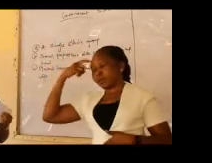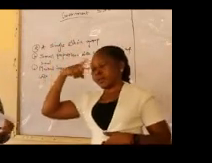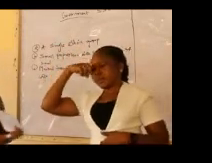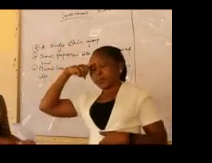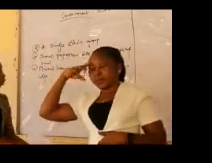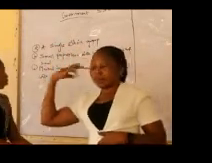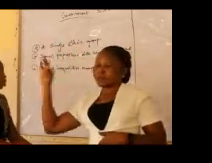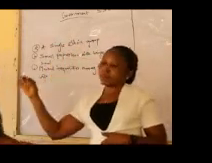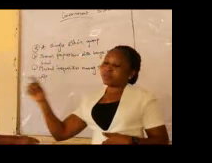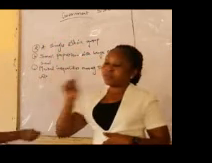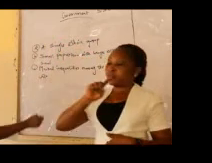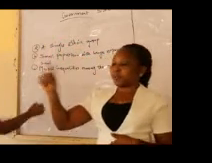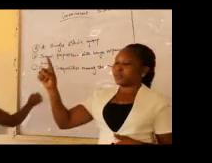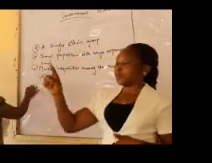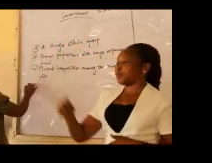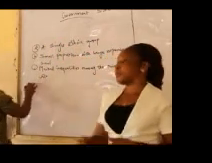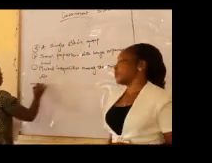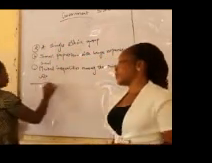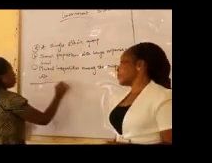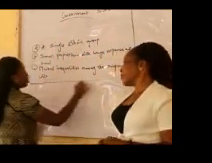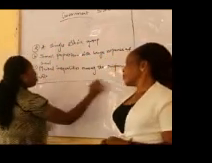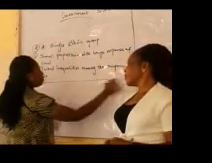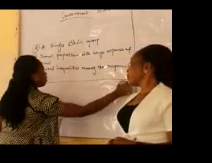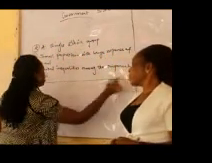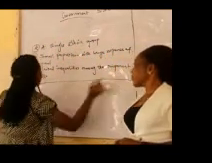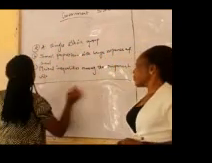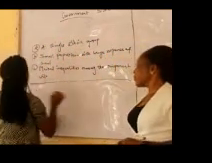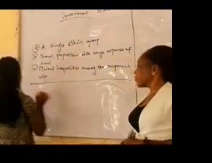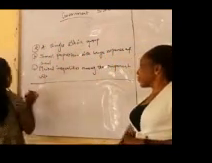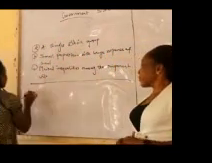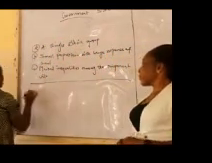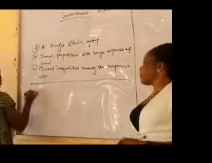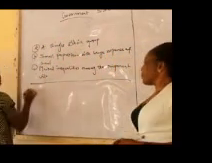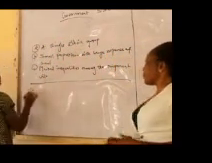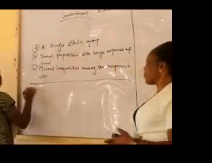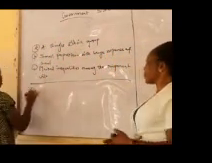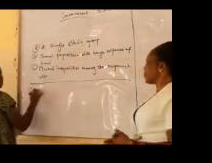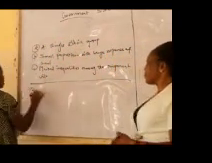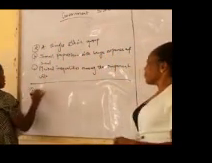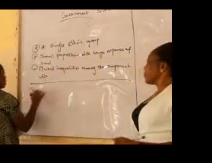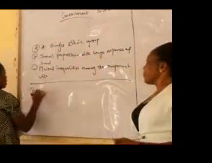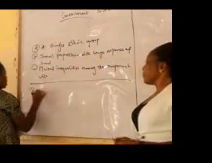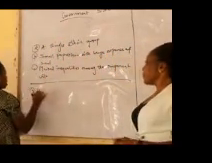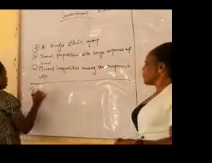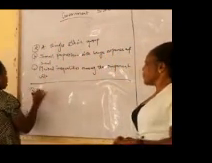of dash. A, uneven development.